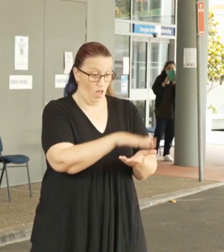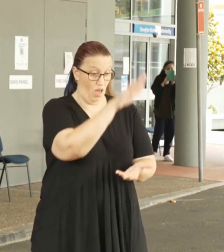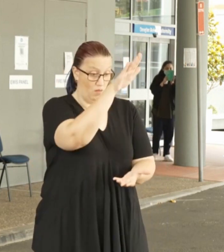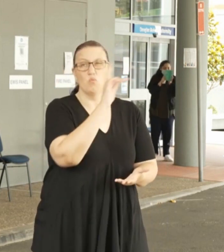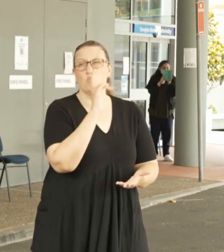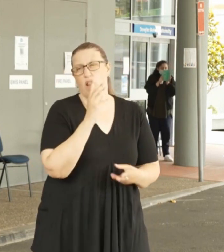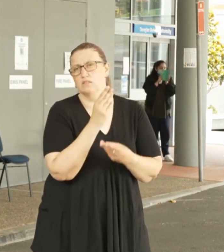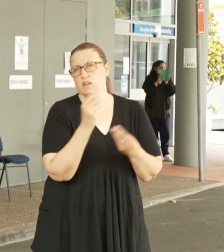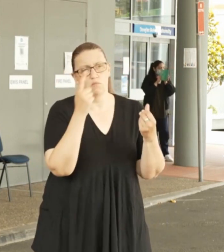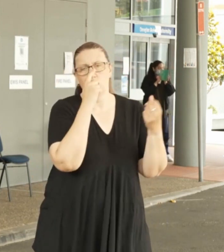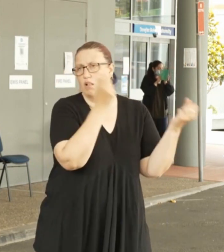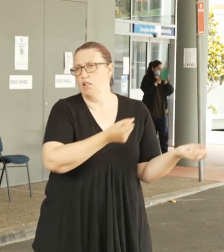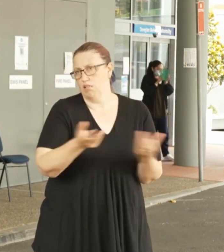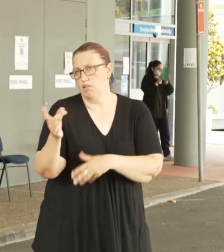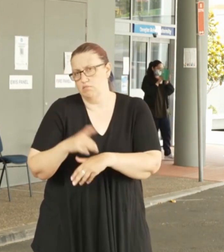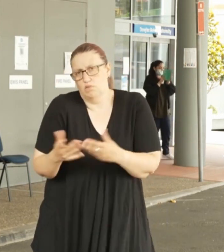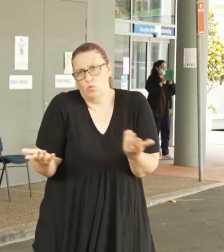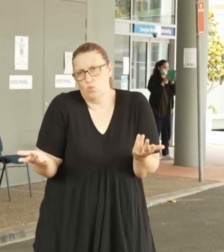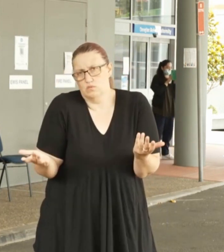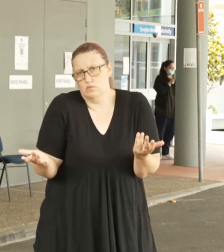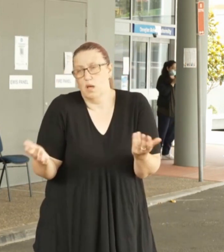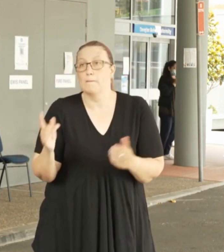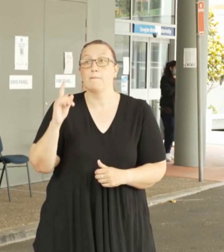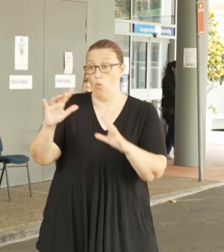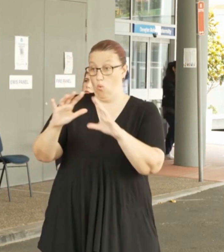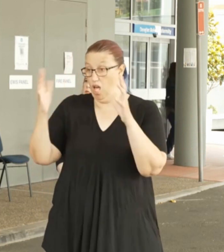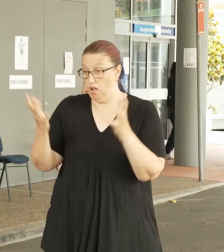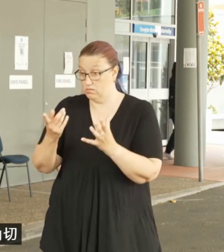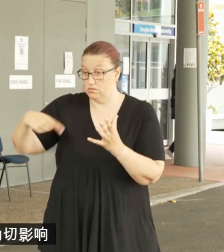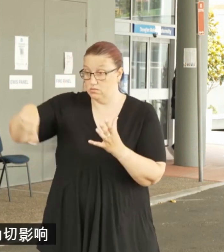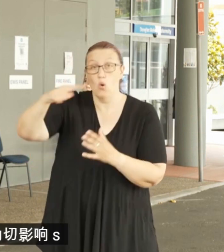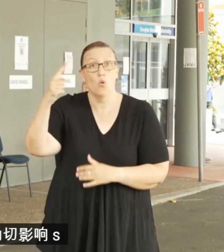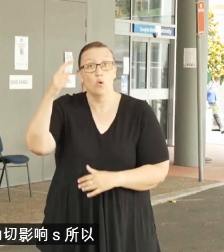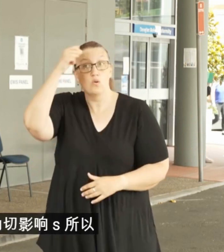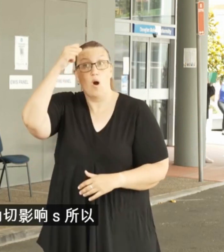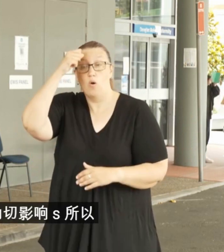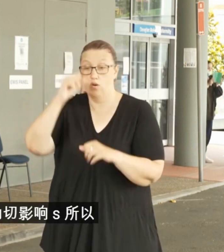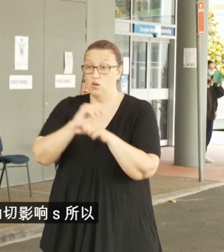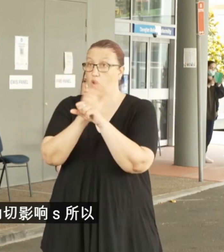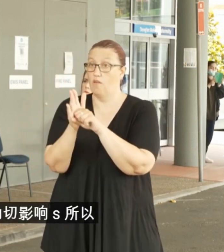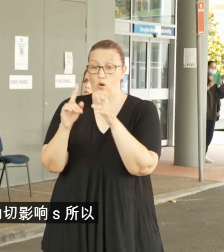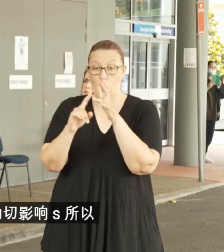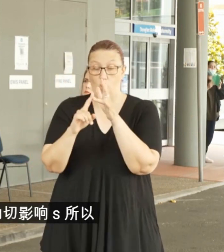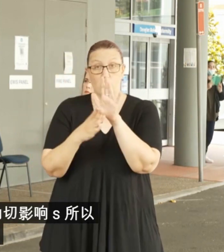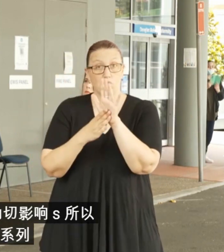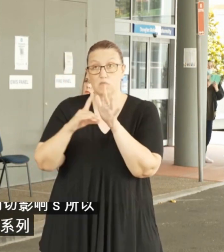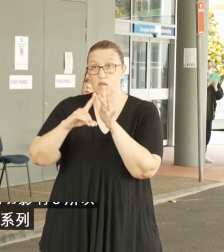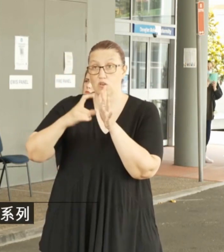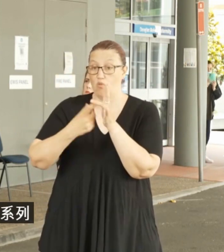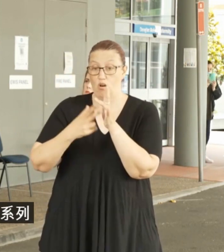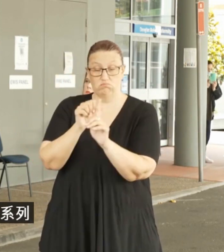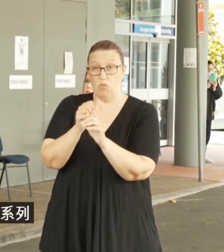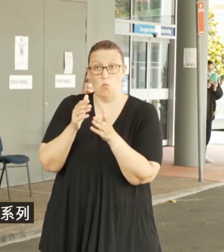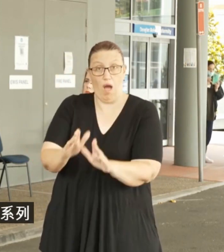certain of what exactly the impact of Omicron will be in terms of those admissions. So it can be Delta, it could be a range of